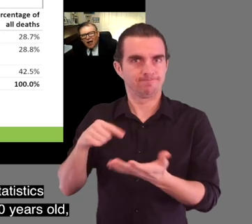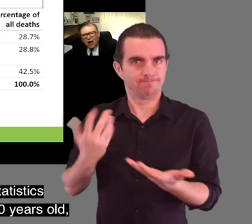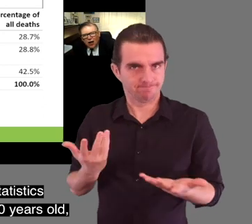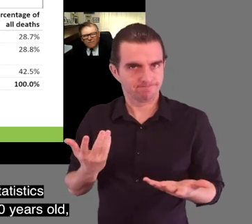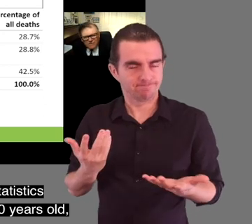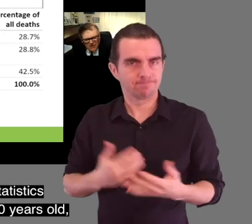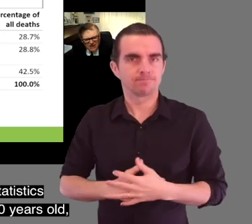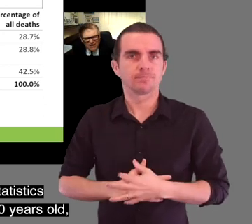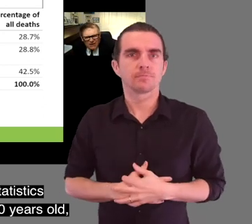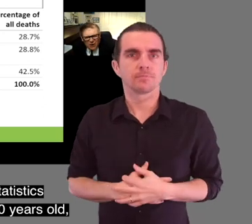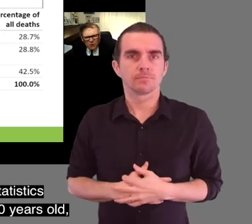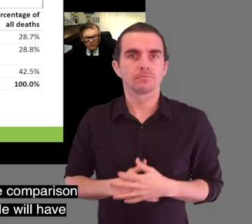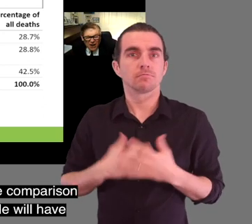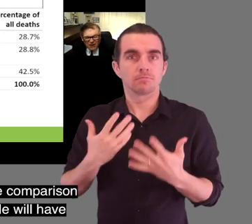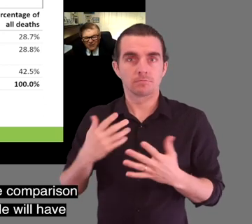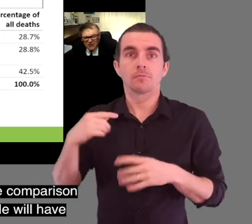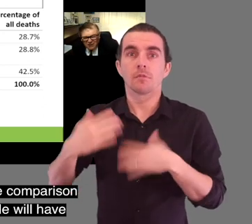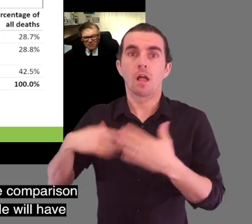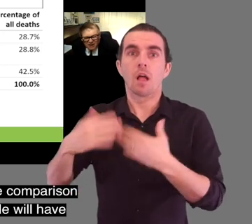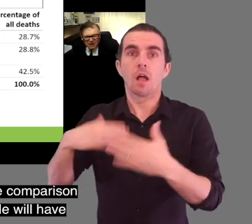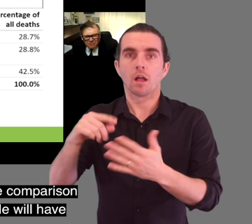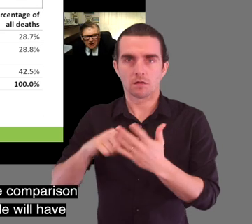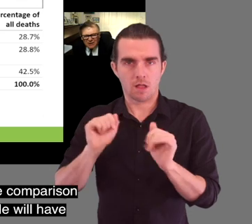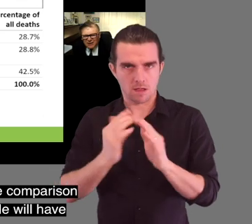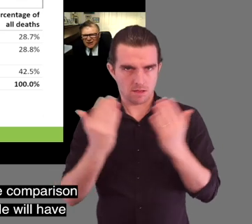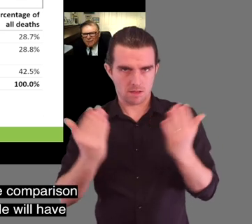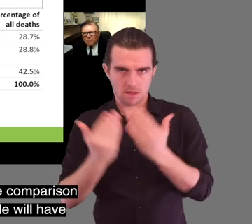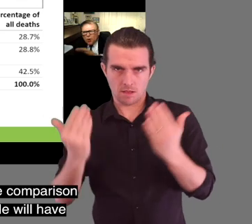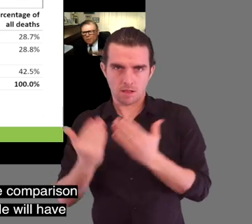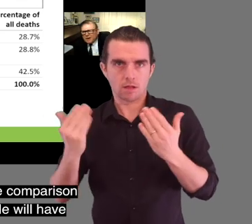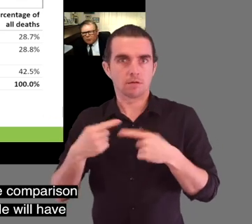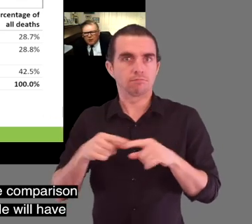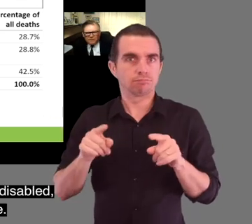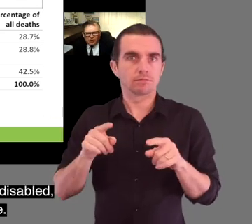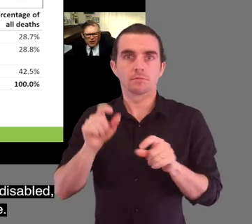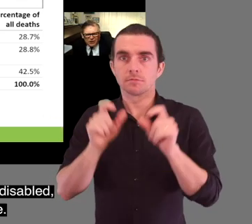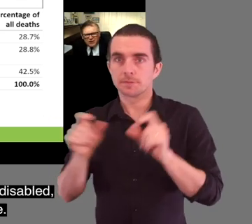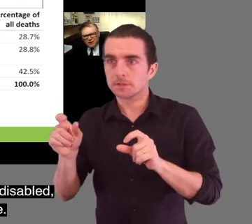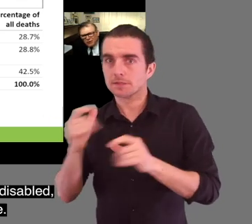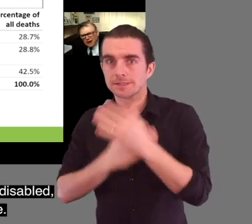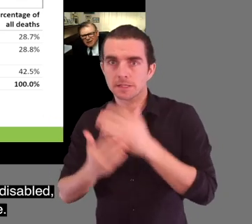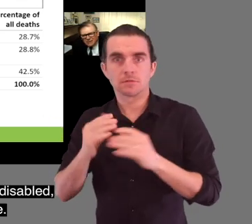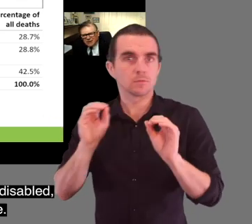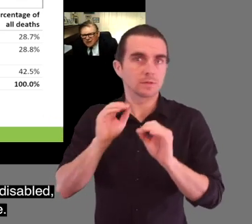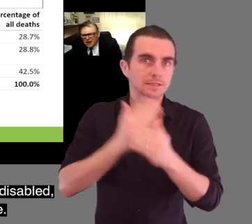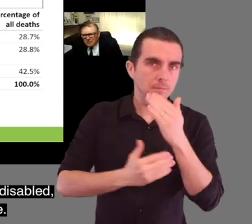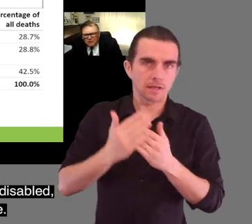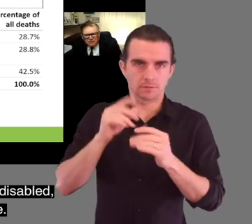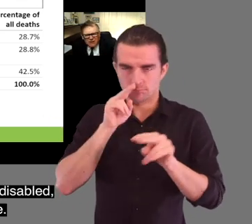are 10 years old, 9 at the time they made the comparison, and therefore more people will have joined the ranks of